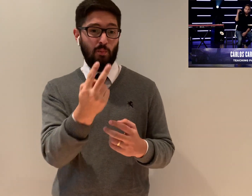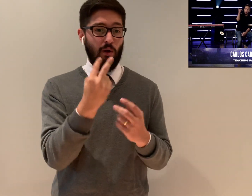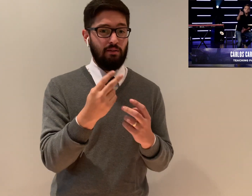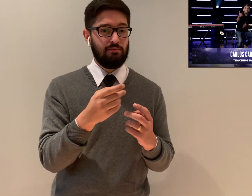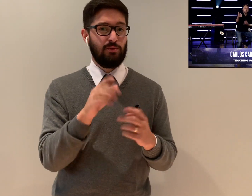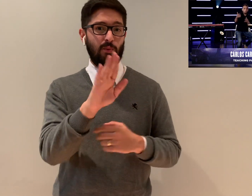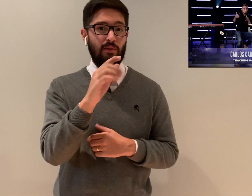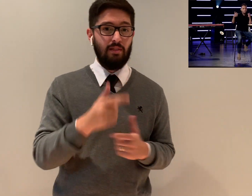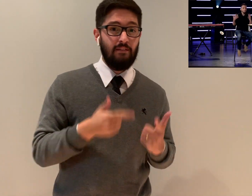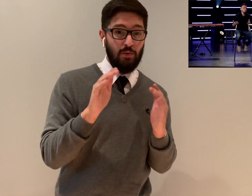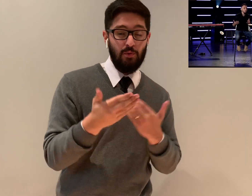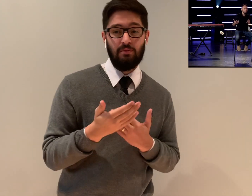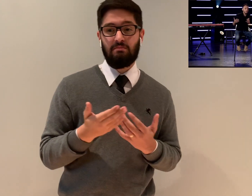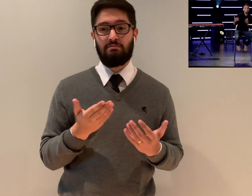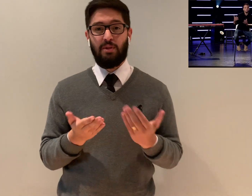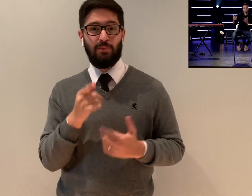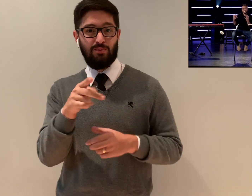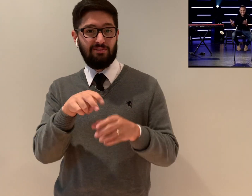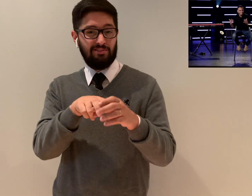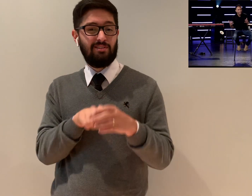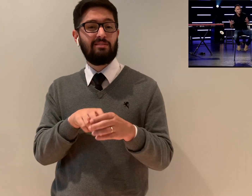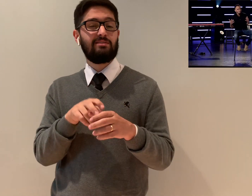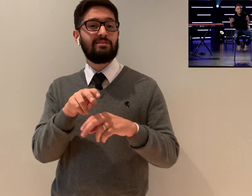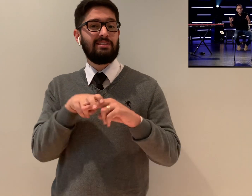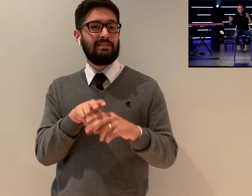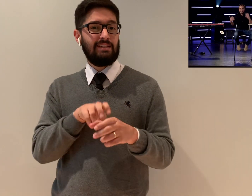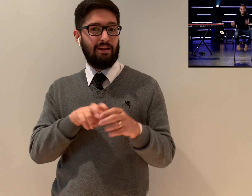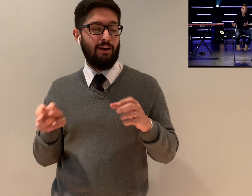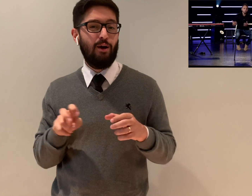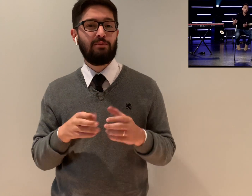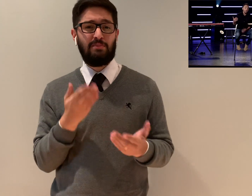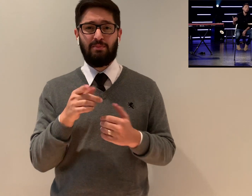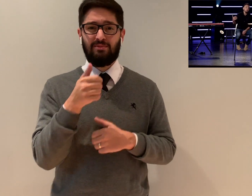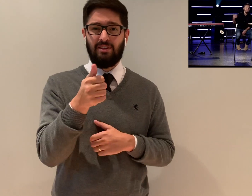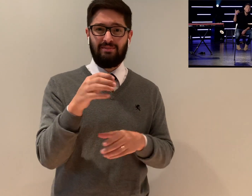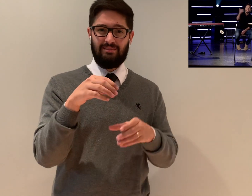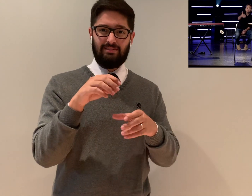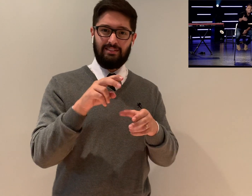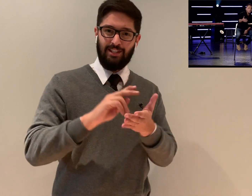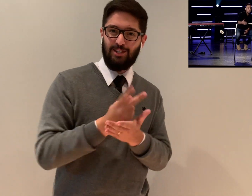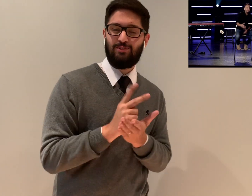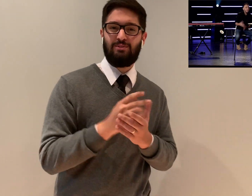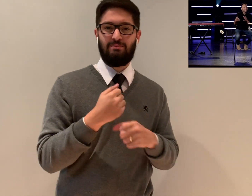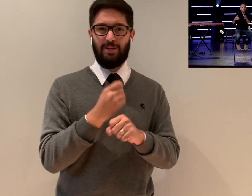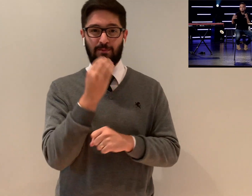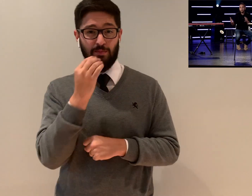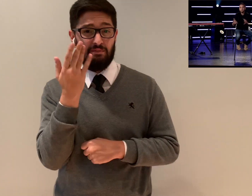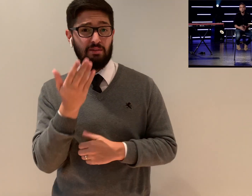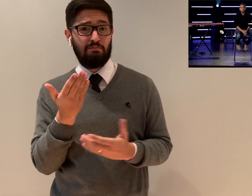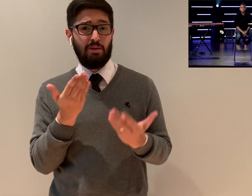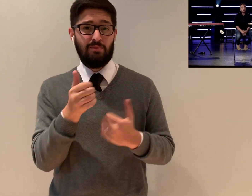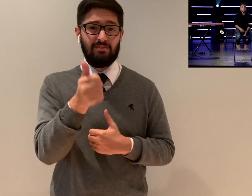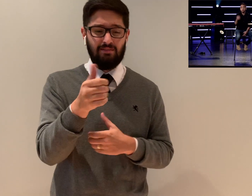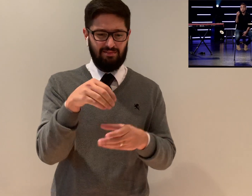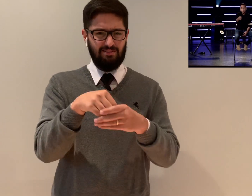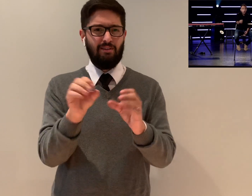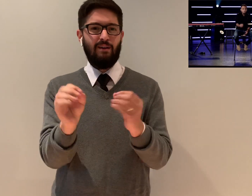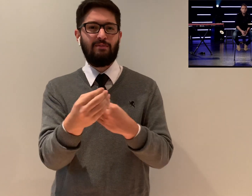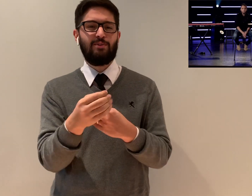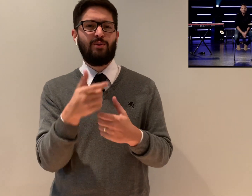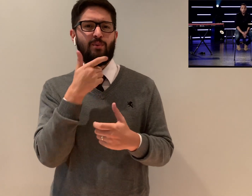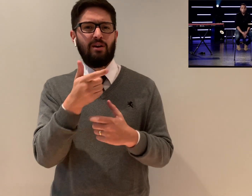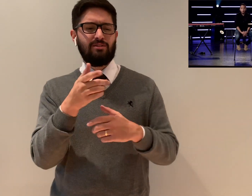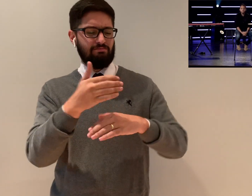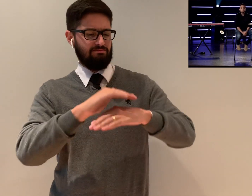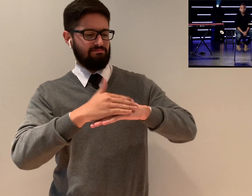are watching us from your living room, maybe you're sitting down on the couch, or perhaps you're in the kitchen making some breakfast, or maybe you're in your